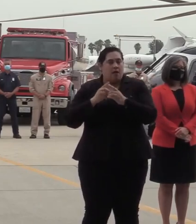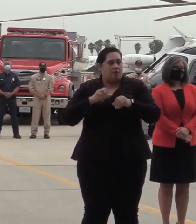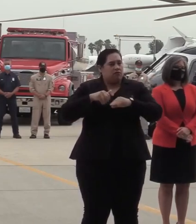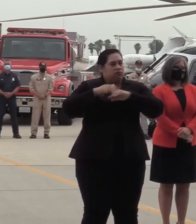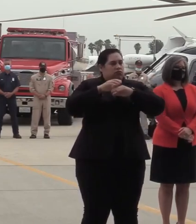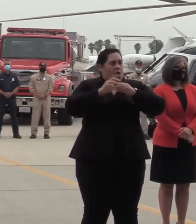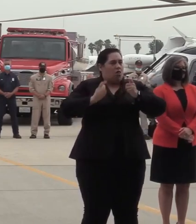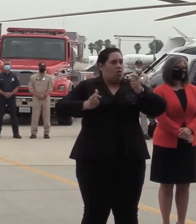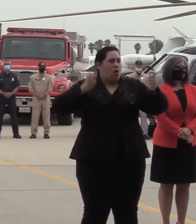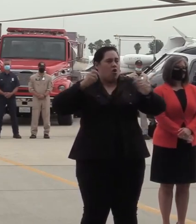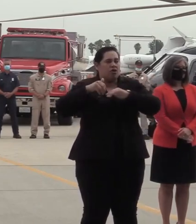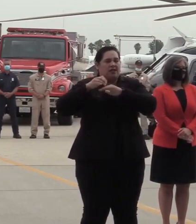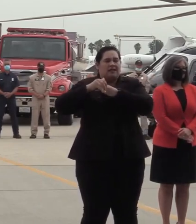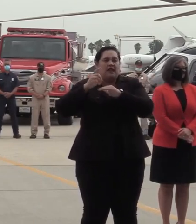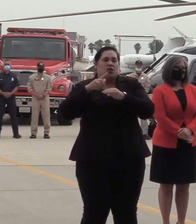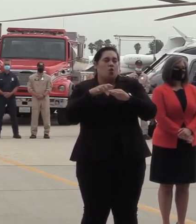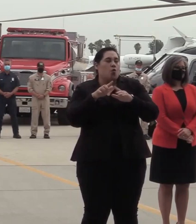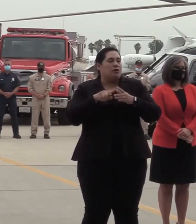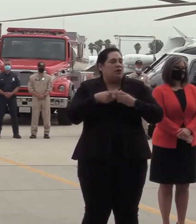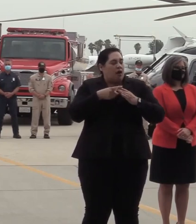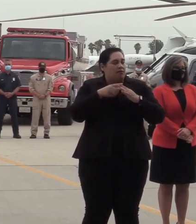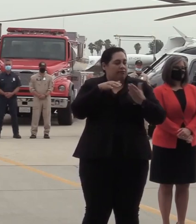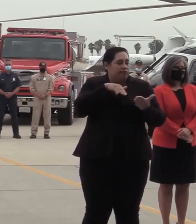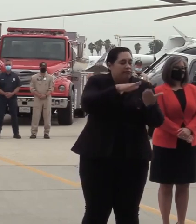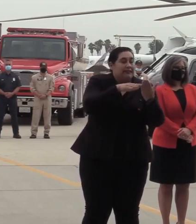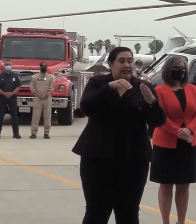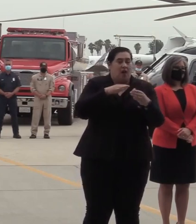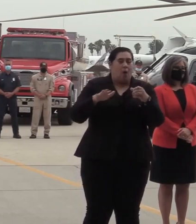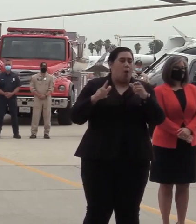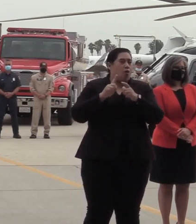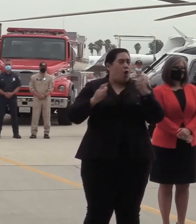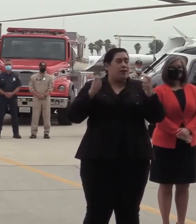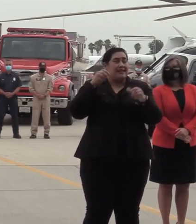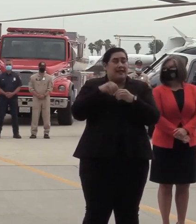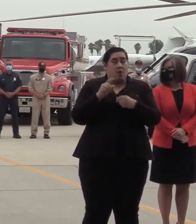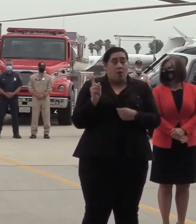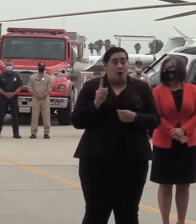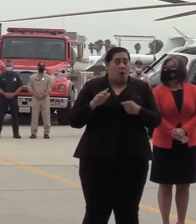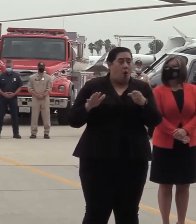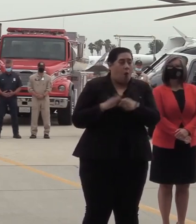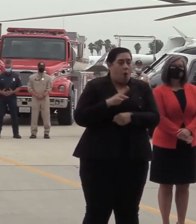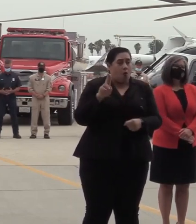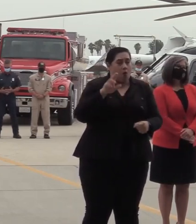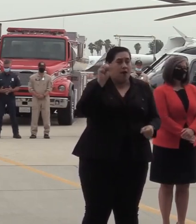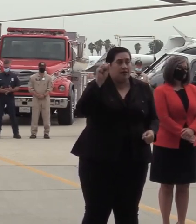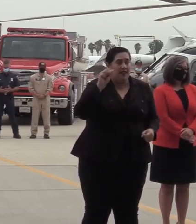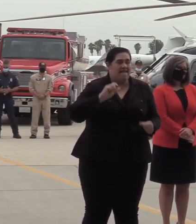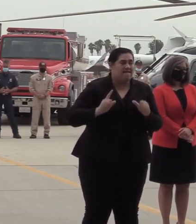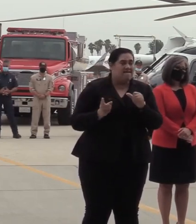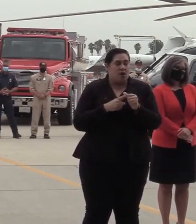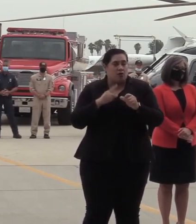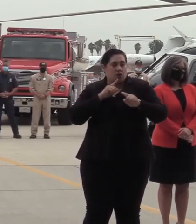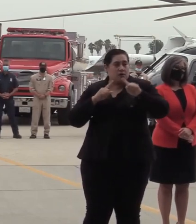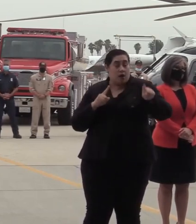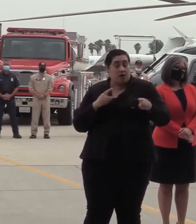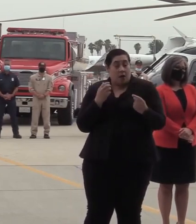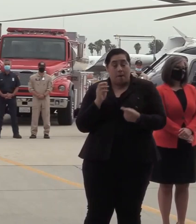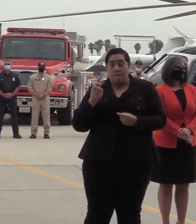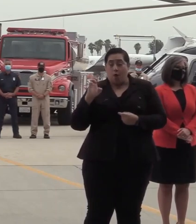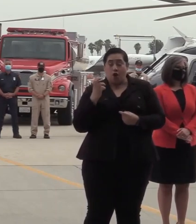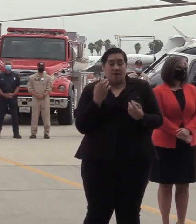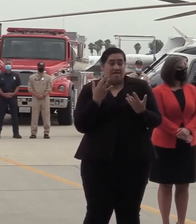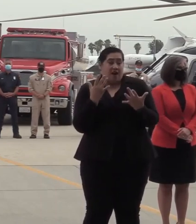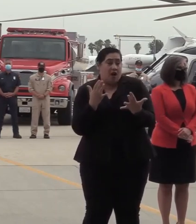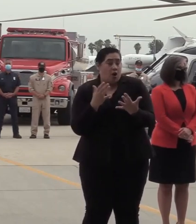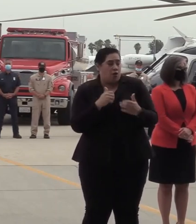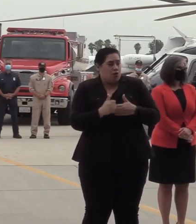initial attack aviation resources in the United States. A first alarm response to a brush fire that threatens homes in the city